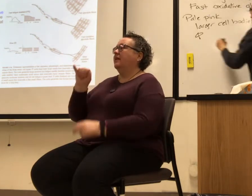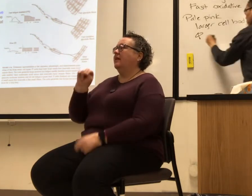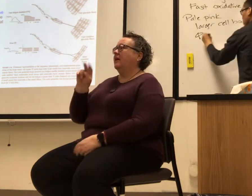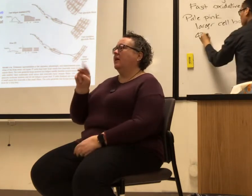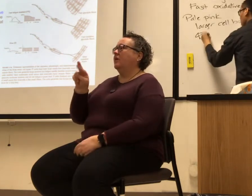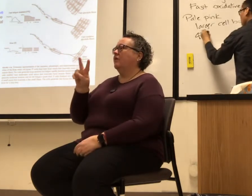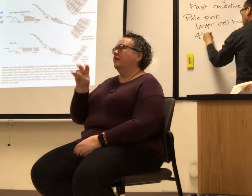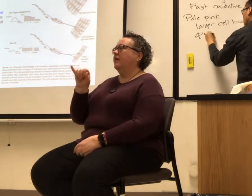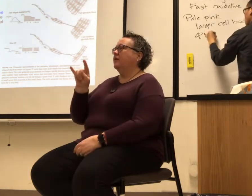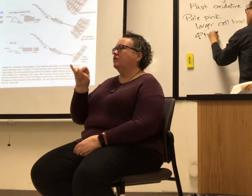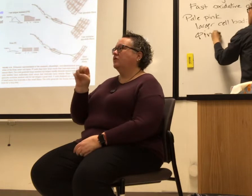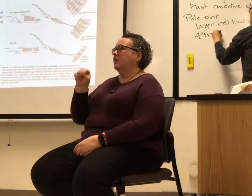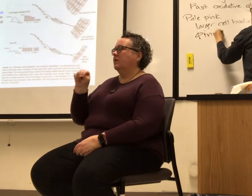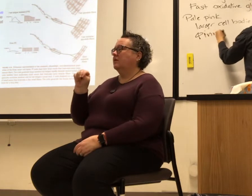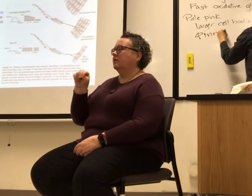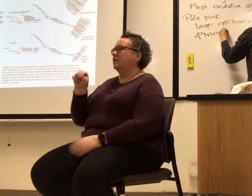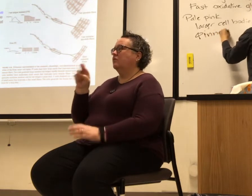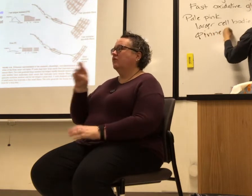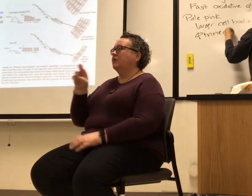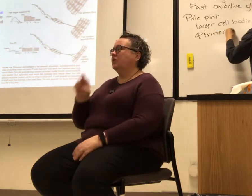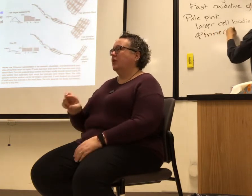ratio.